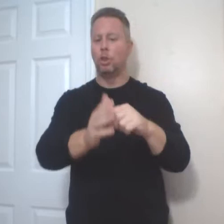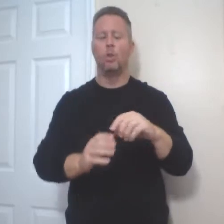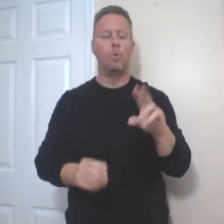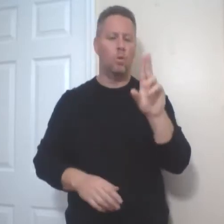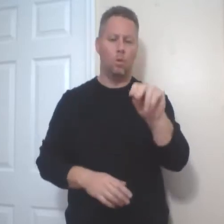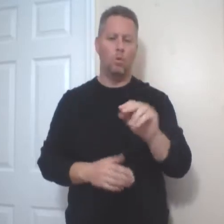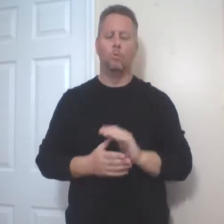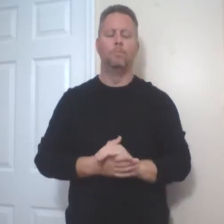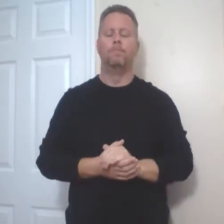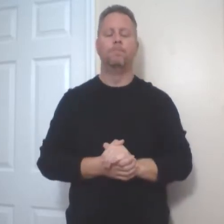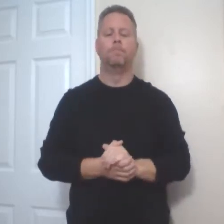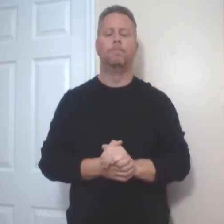So,